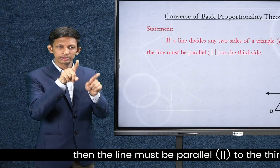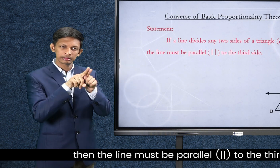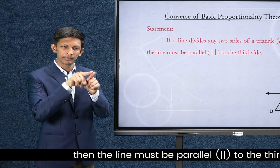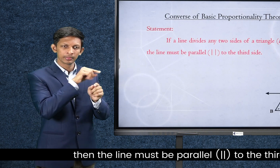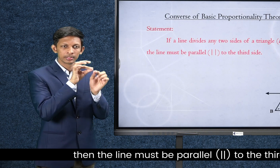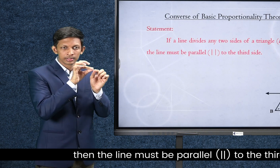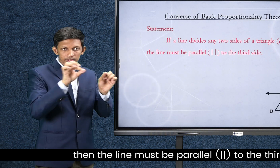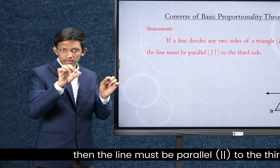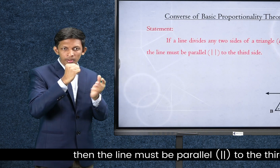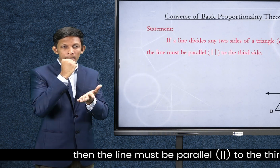side.